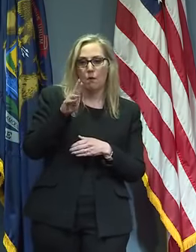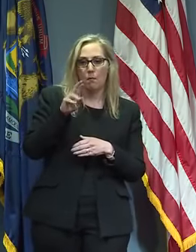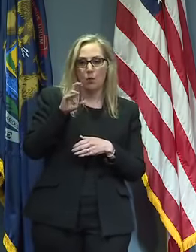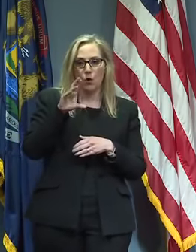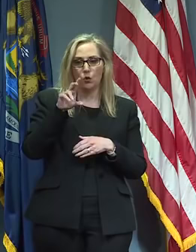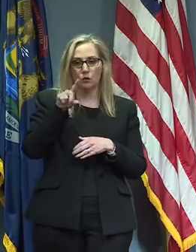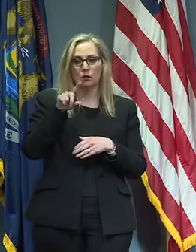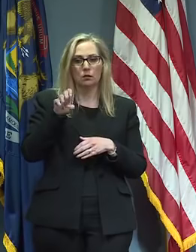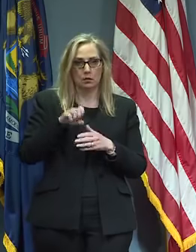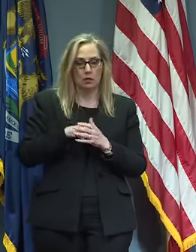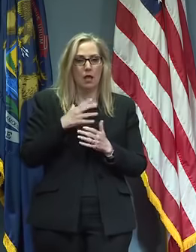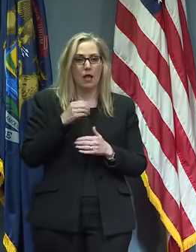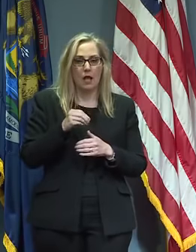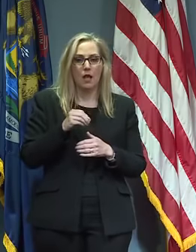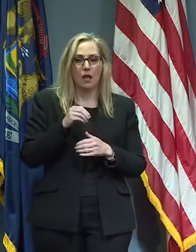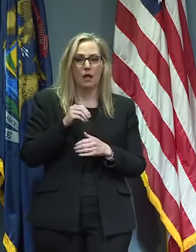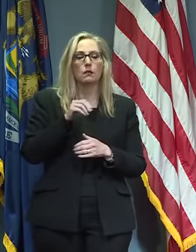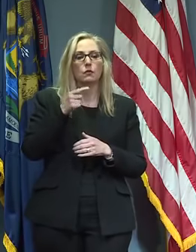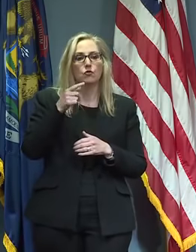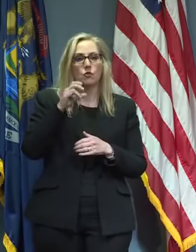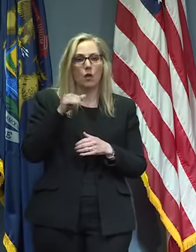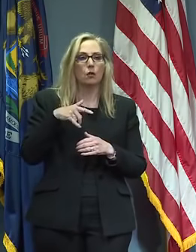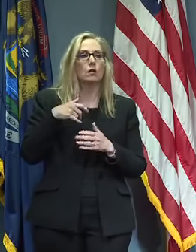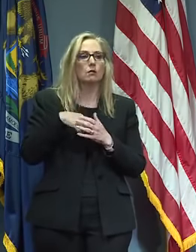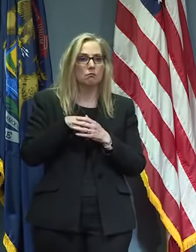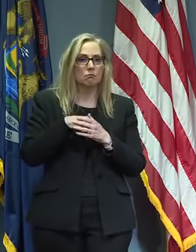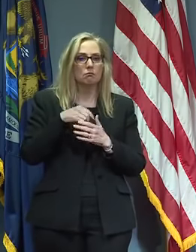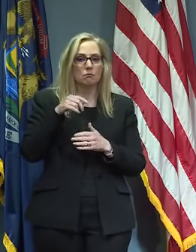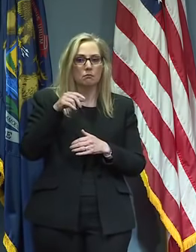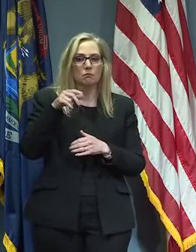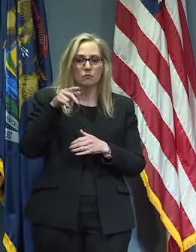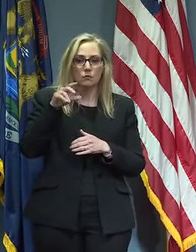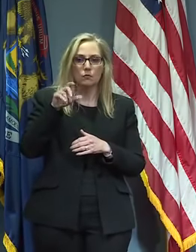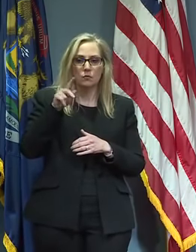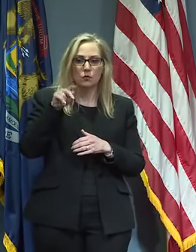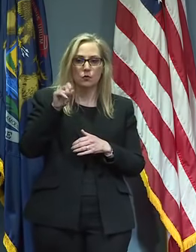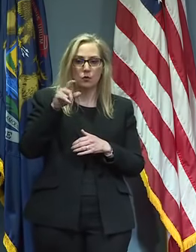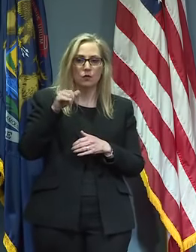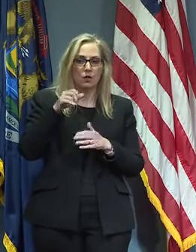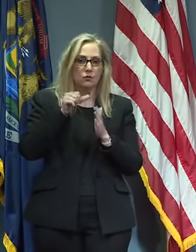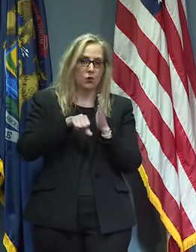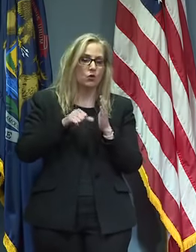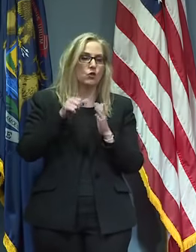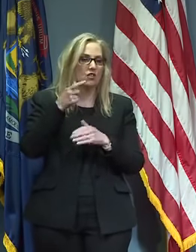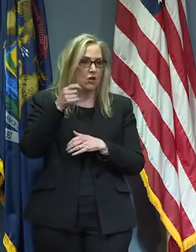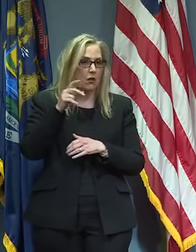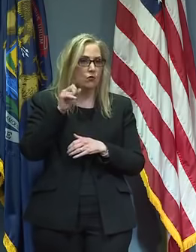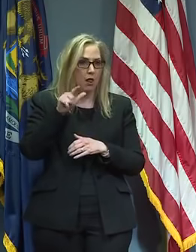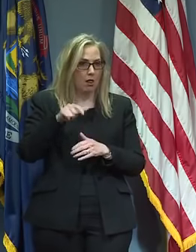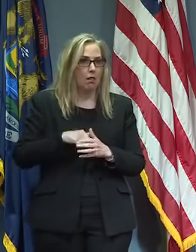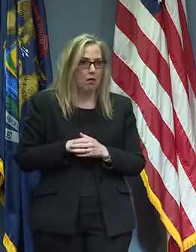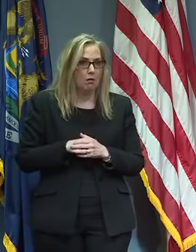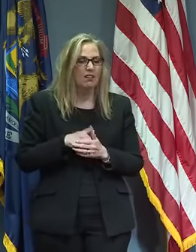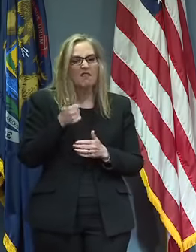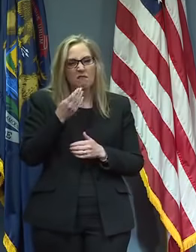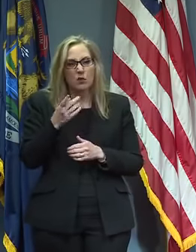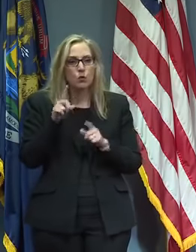Jared Kushner, and the Surgeon General for the country. So there were a few questions that were asked,